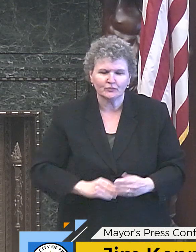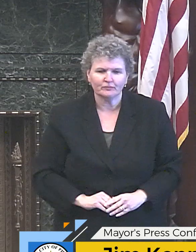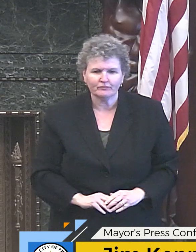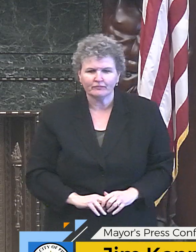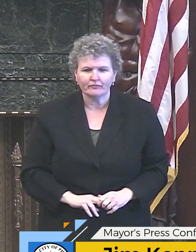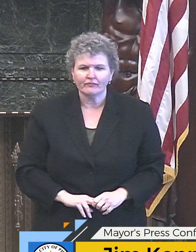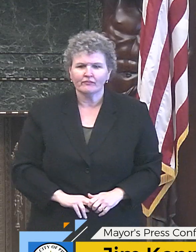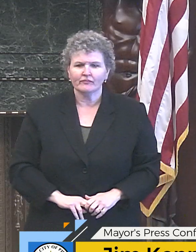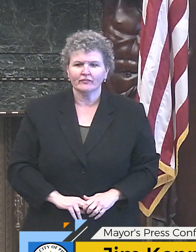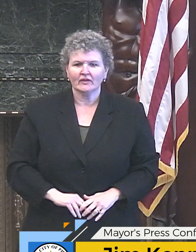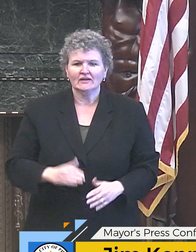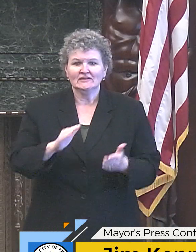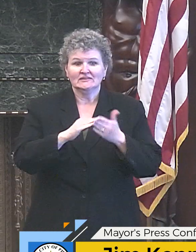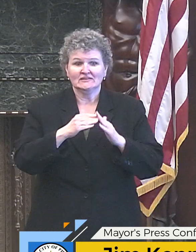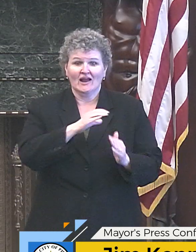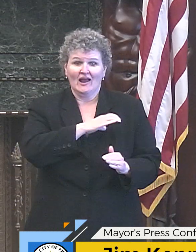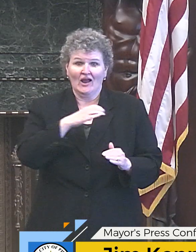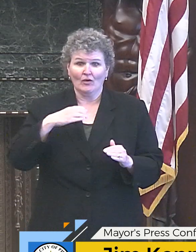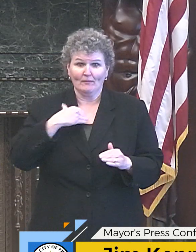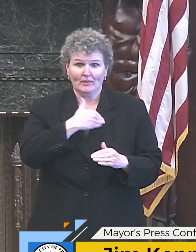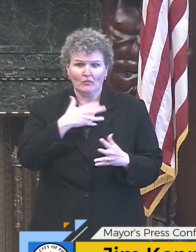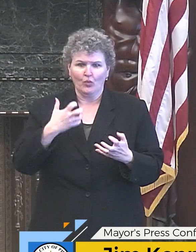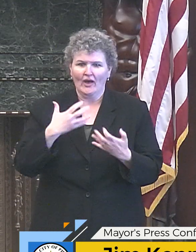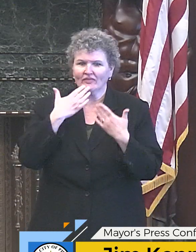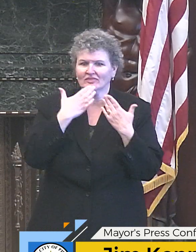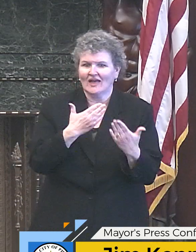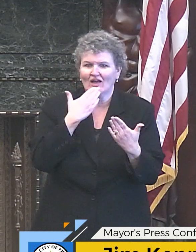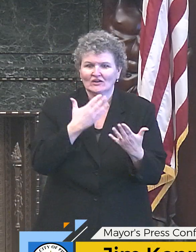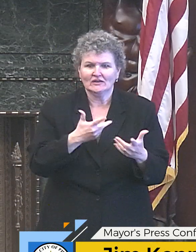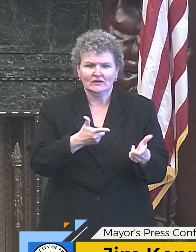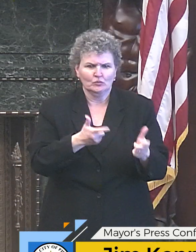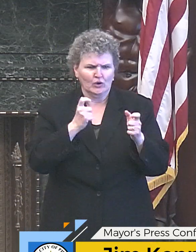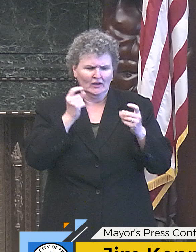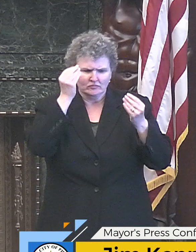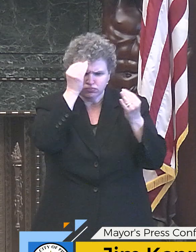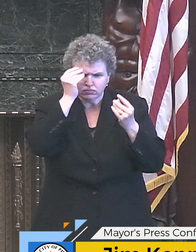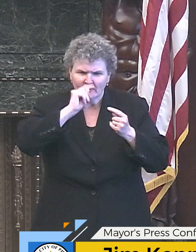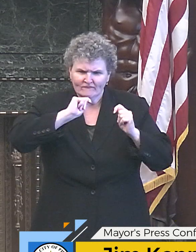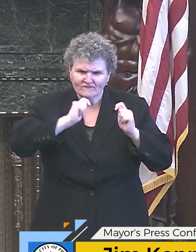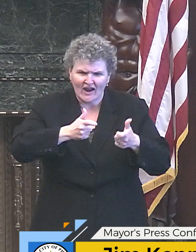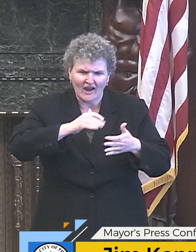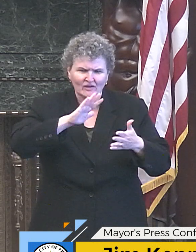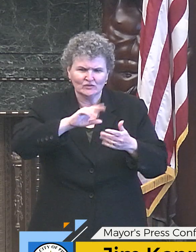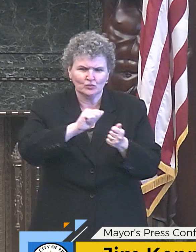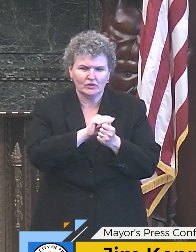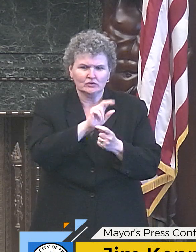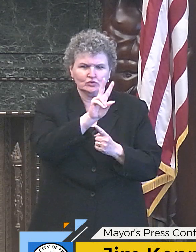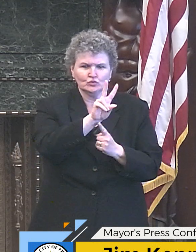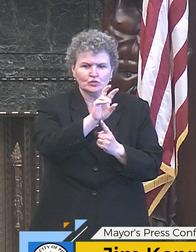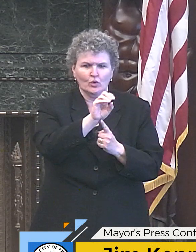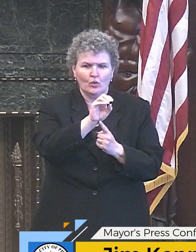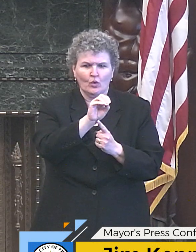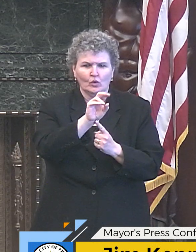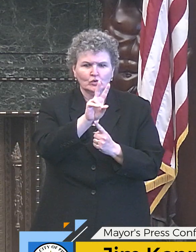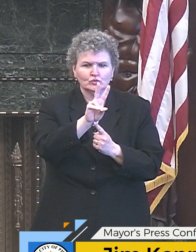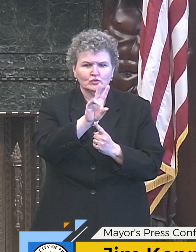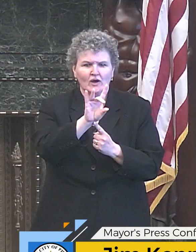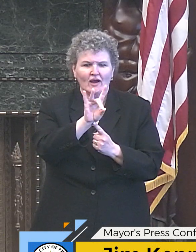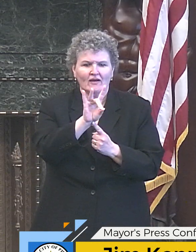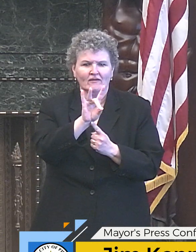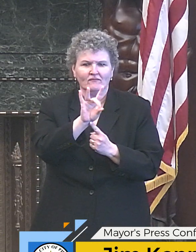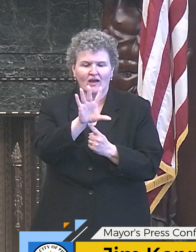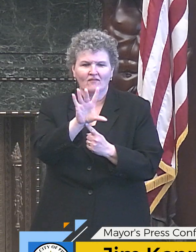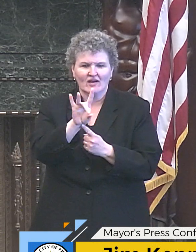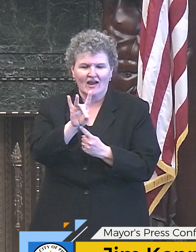City Council members for their swift consideration of ordinance number 200258 and for their unanimous final approval this